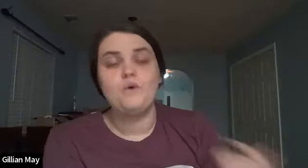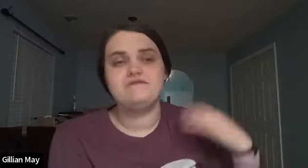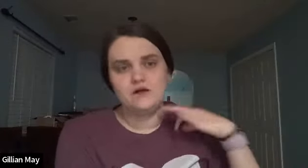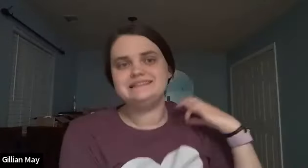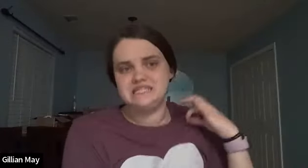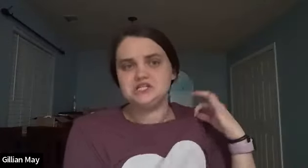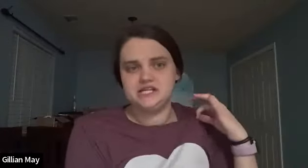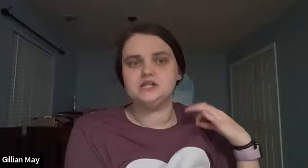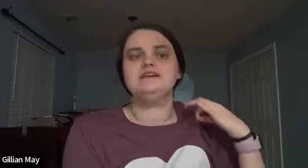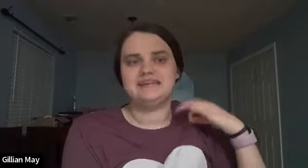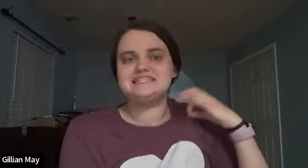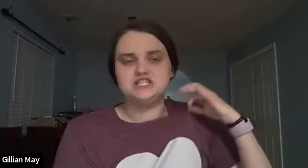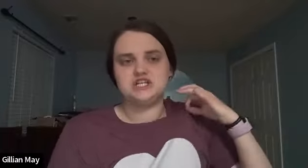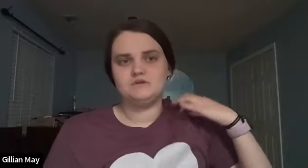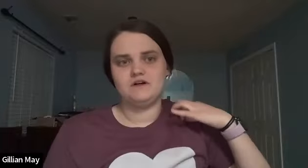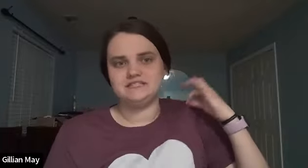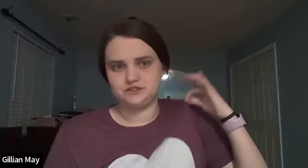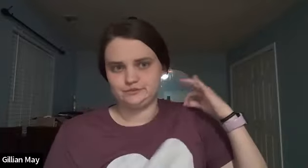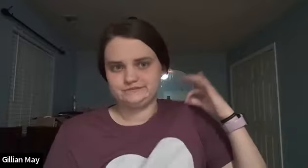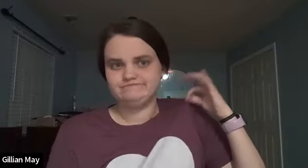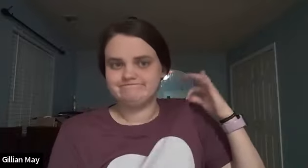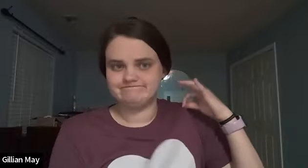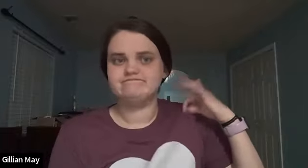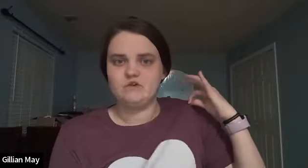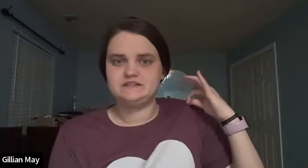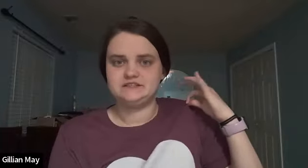I volunteer here. Like it's the general volunteer. Volunteer.